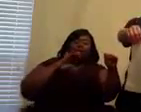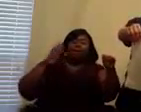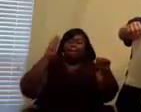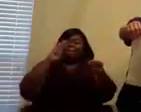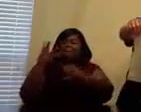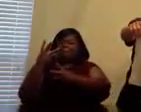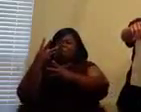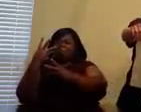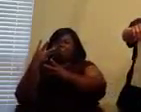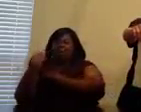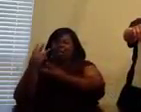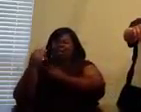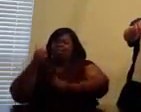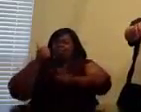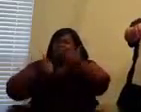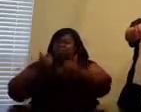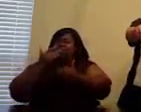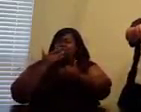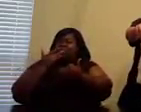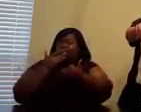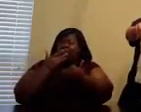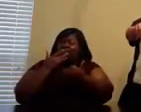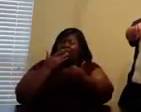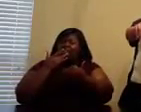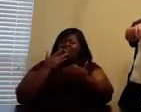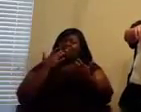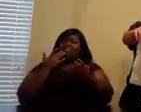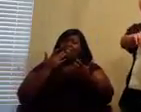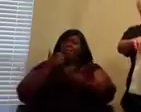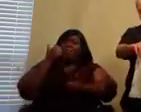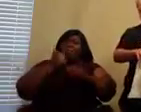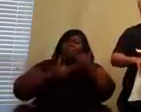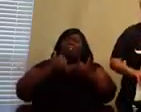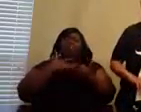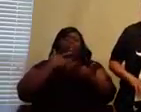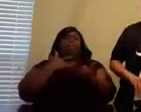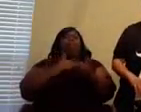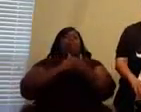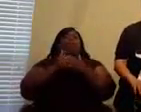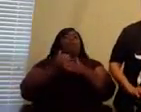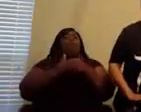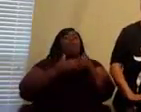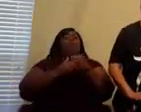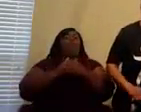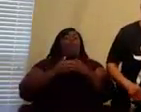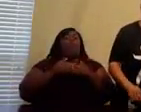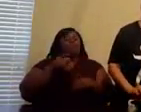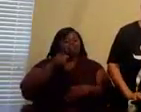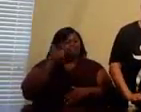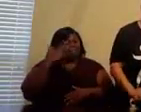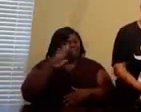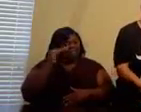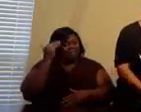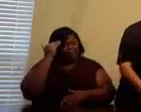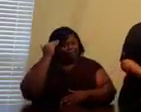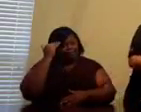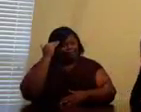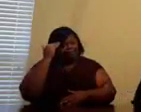you prefer to be in? Which one do you think would be more comfortable? We all know the answer to that.